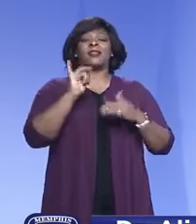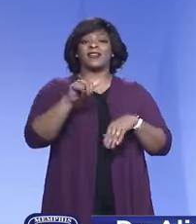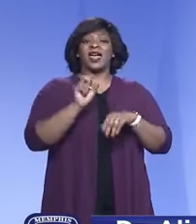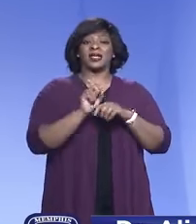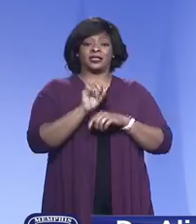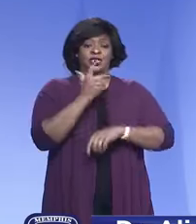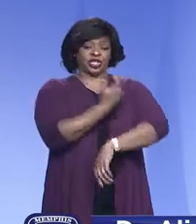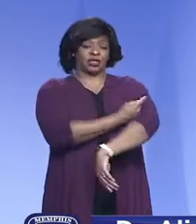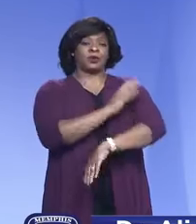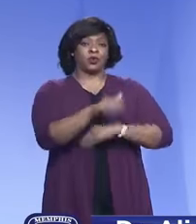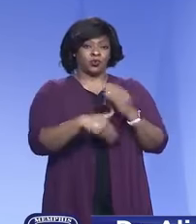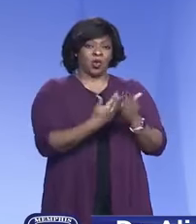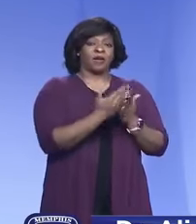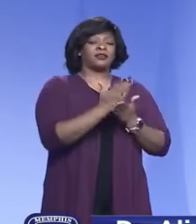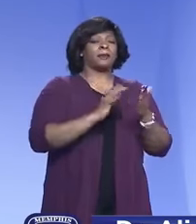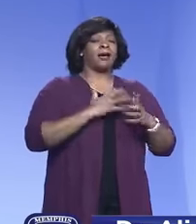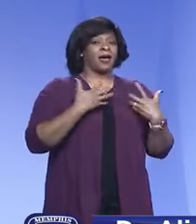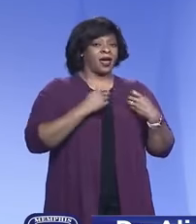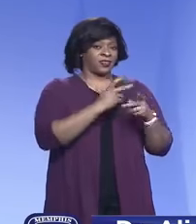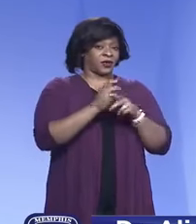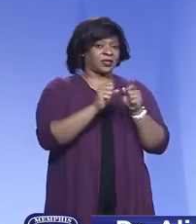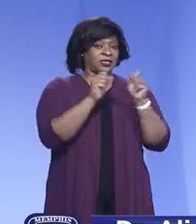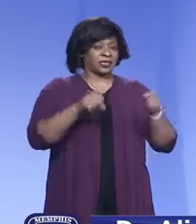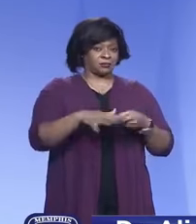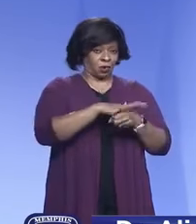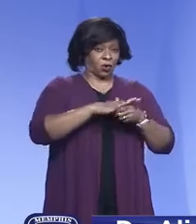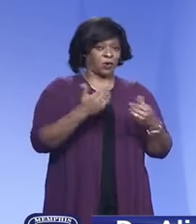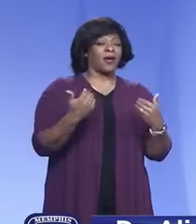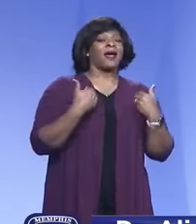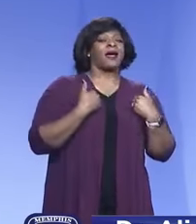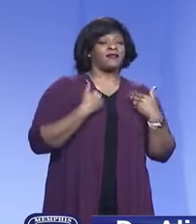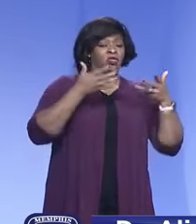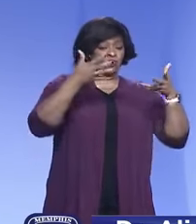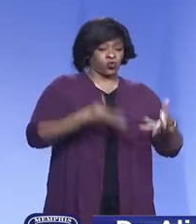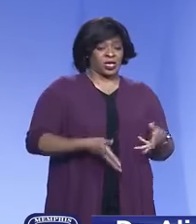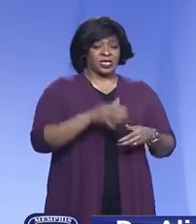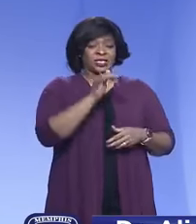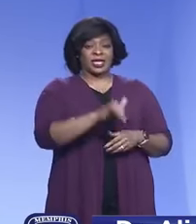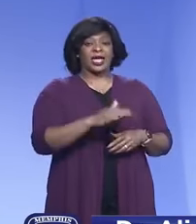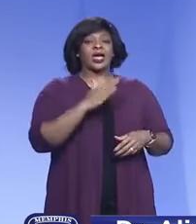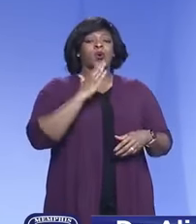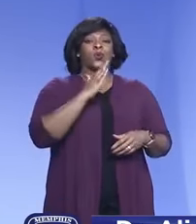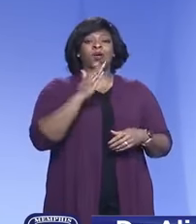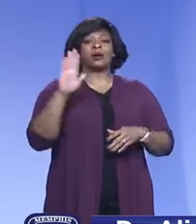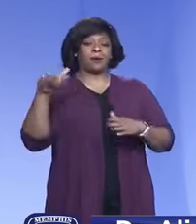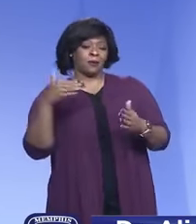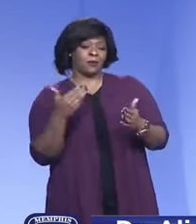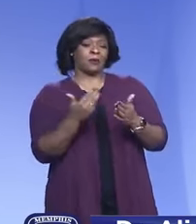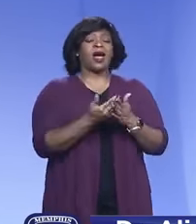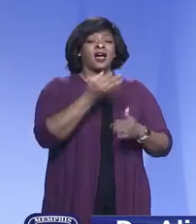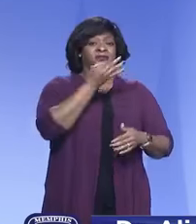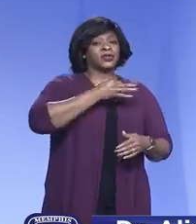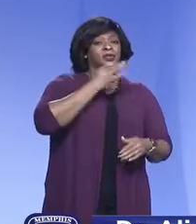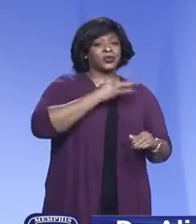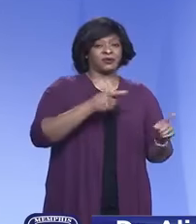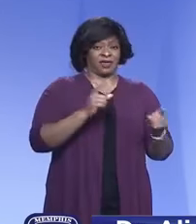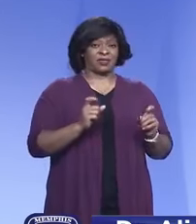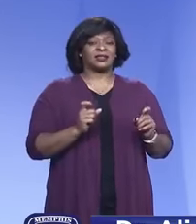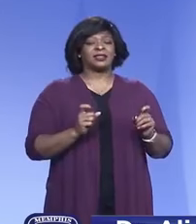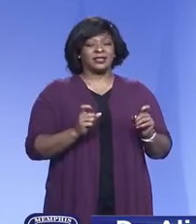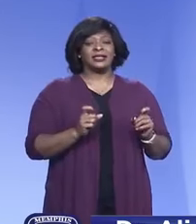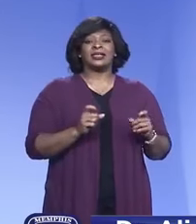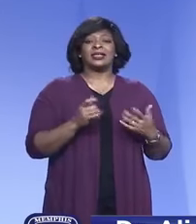has arrived to some of our healthcare systems locally, and the rest of that will be forthcoming relatively quickly.